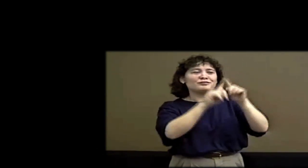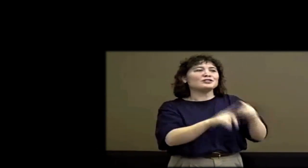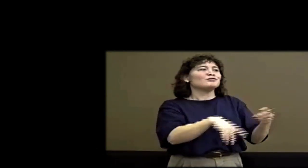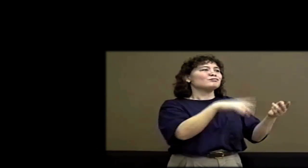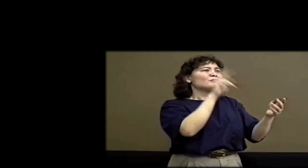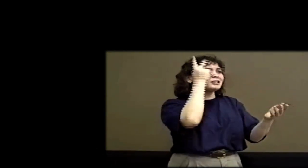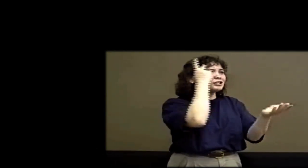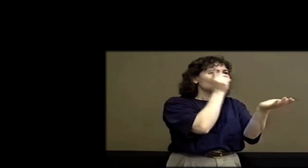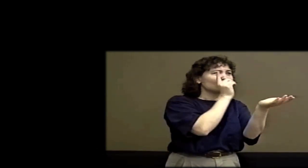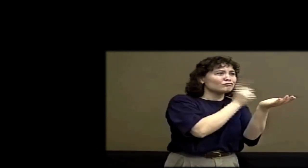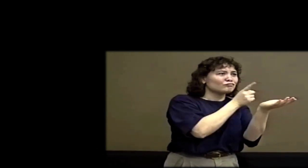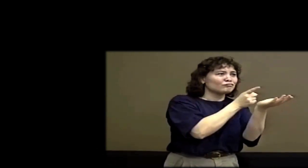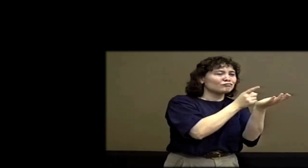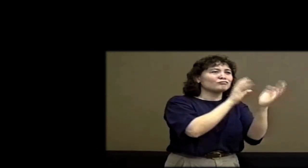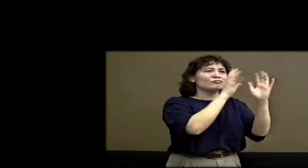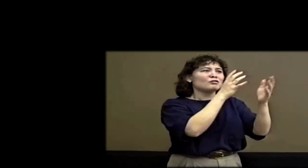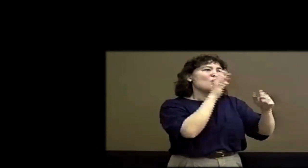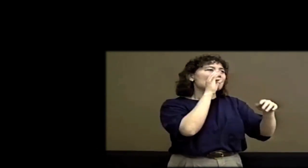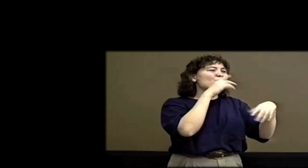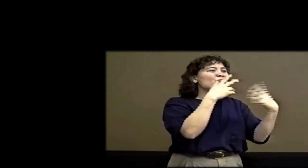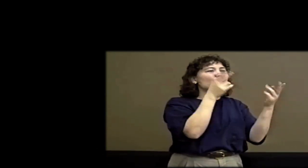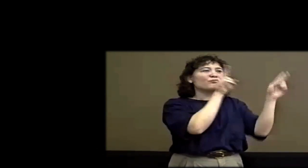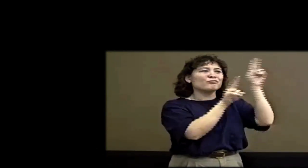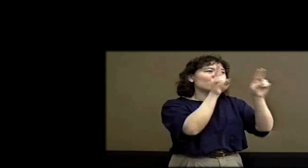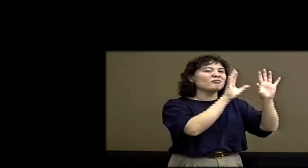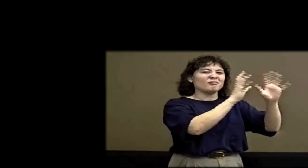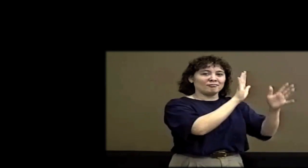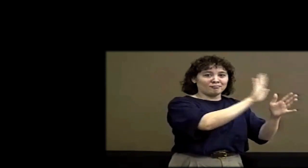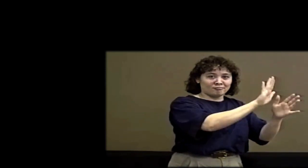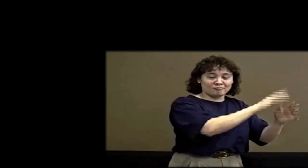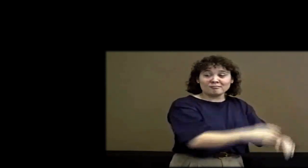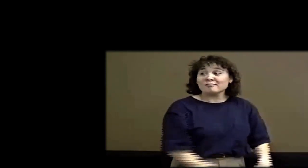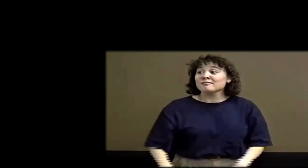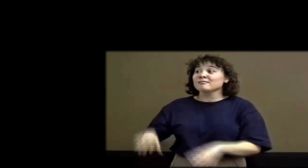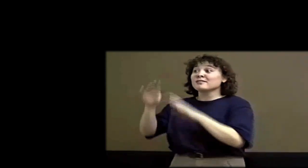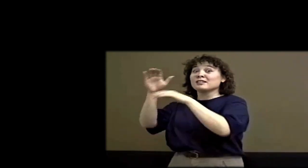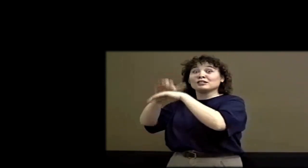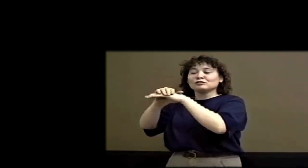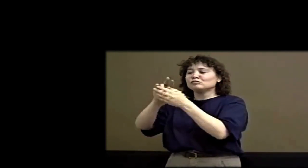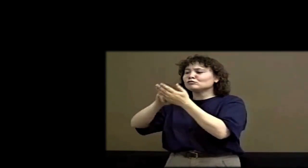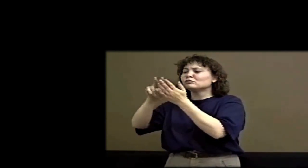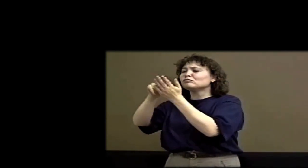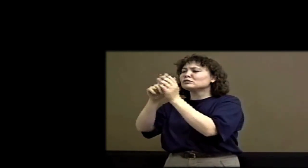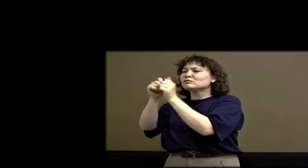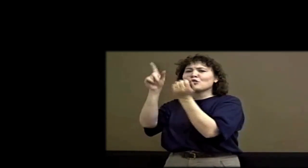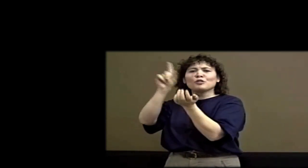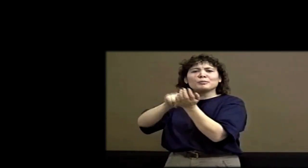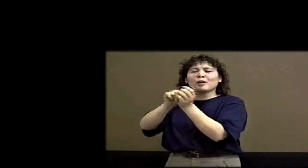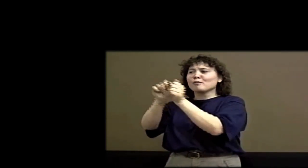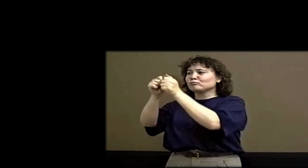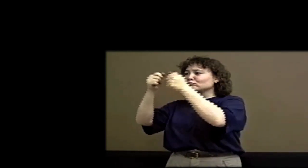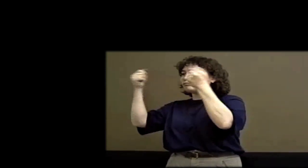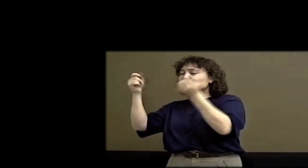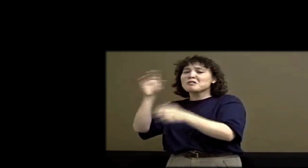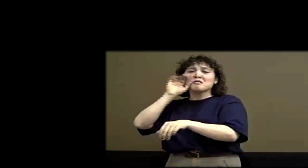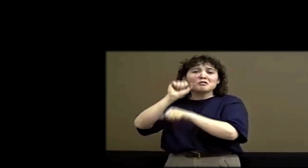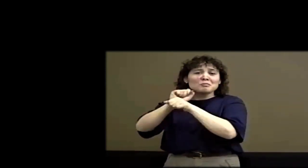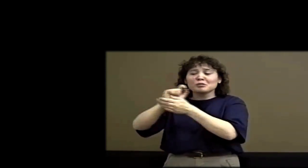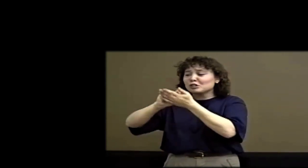banter, and poke fun at my peers, while I use English when I read the newspaper and write my homework, and also when I read closed captions